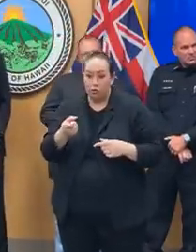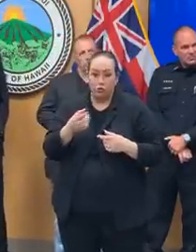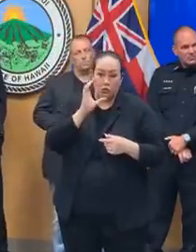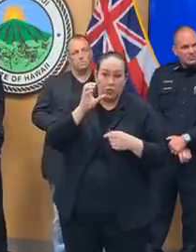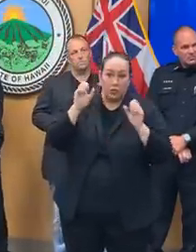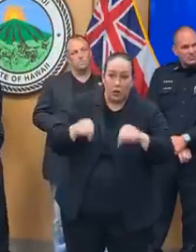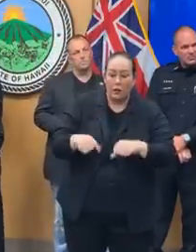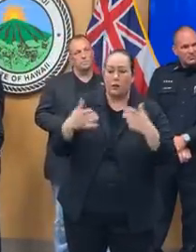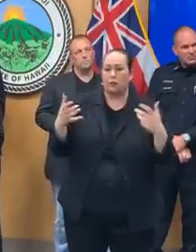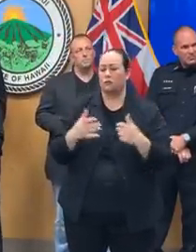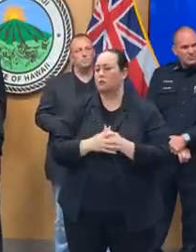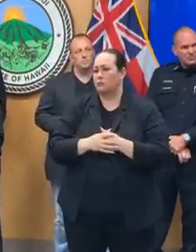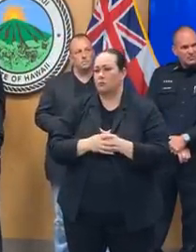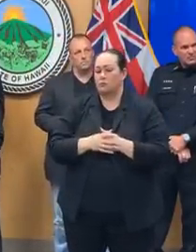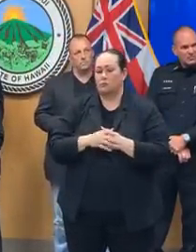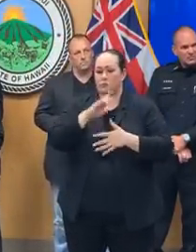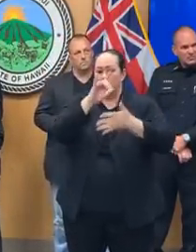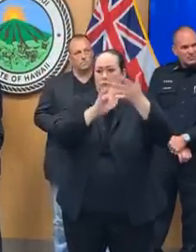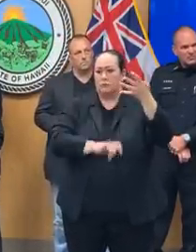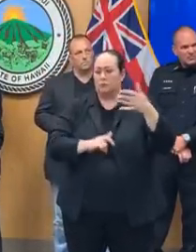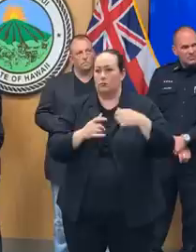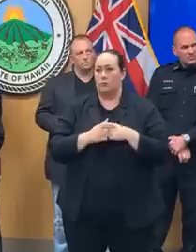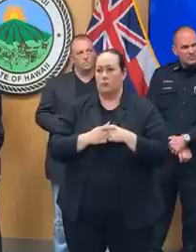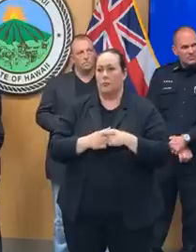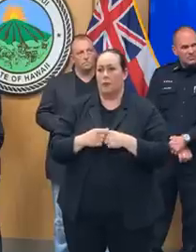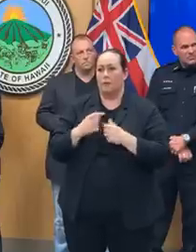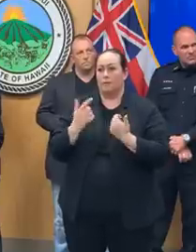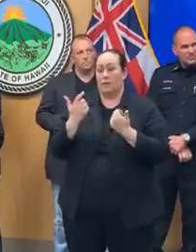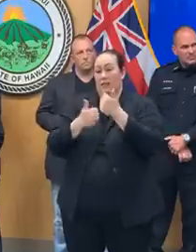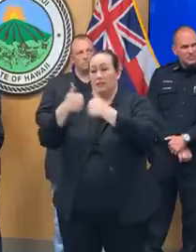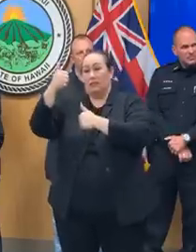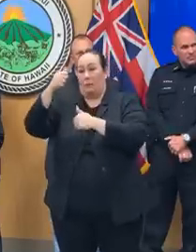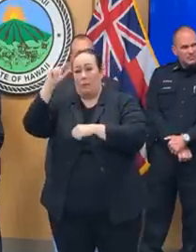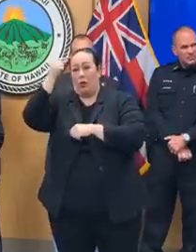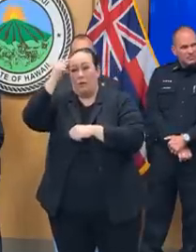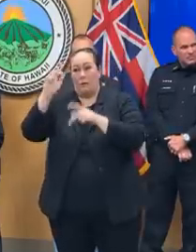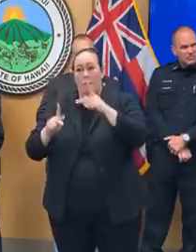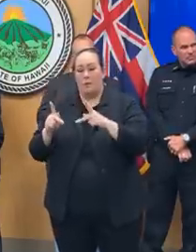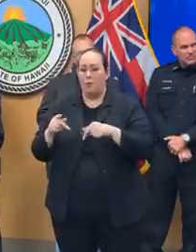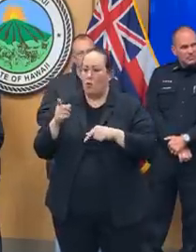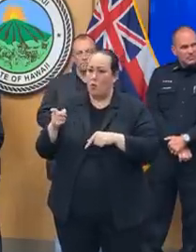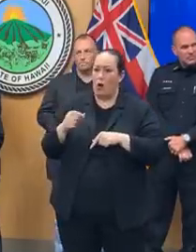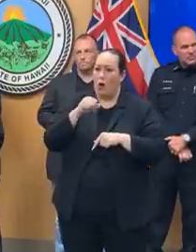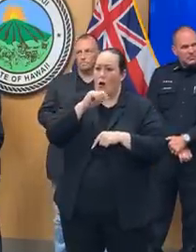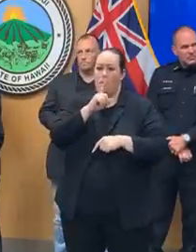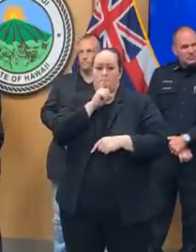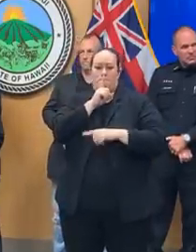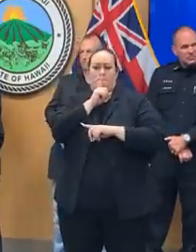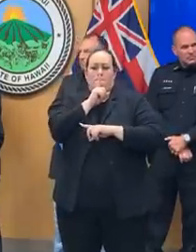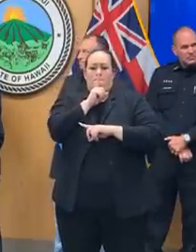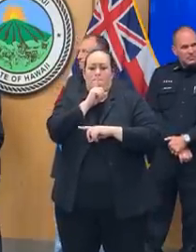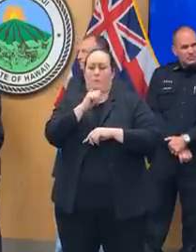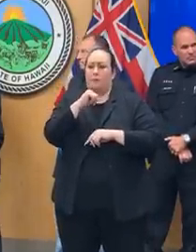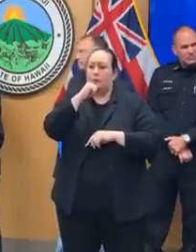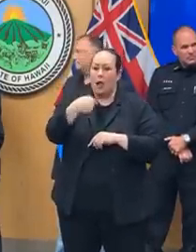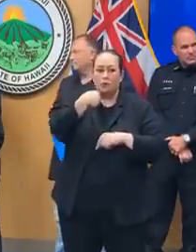and that, you know, officials are withholding information and aren't being forthcoming. How do